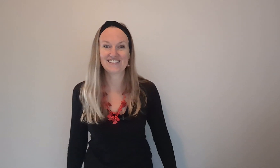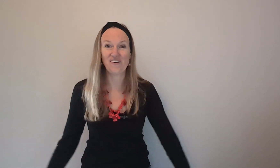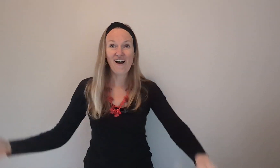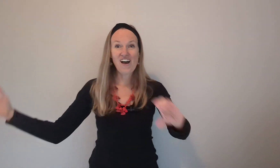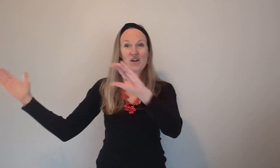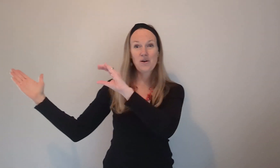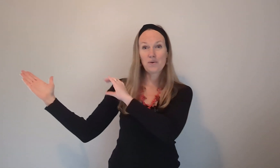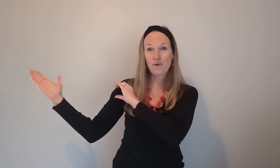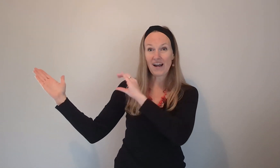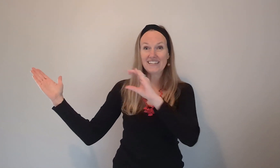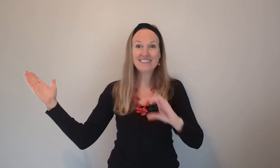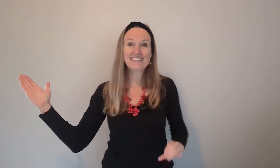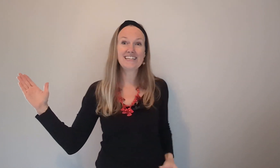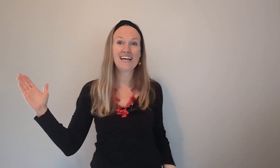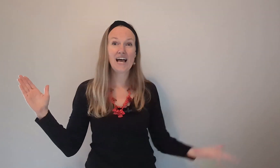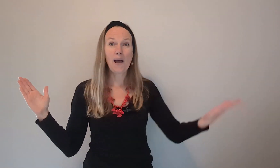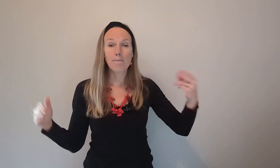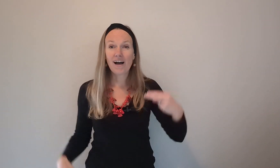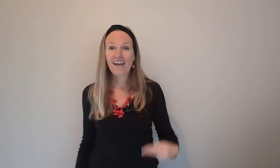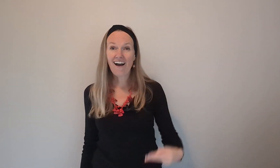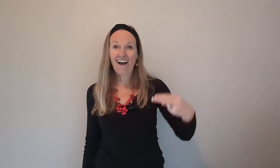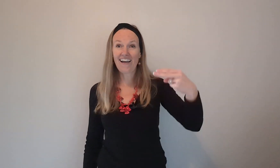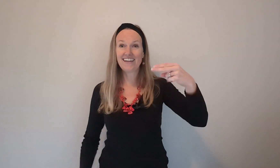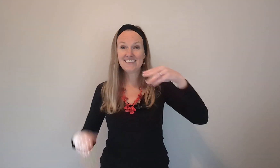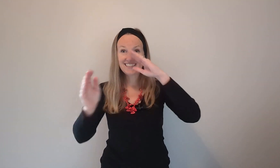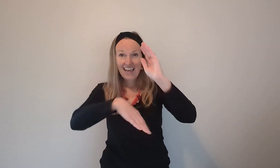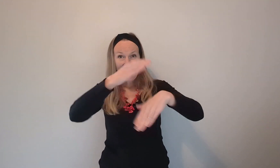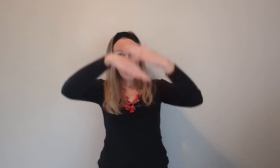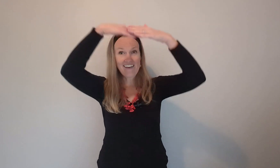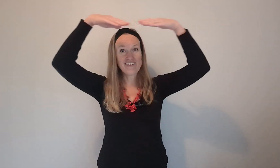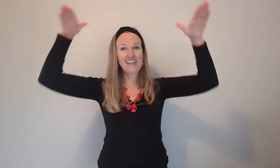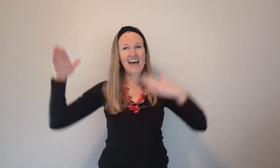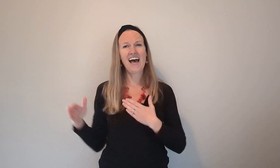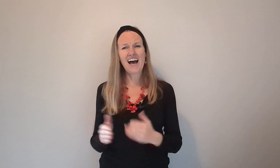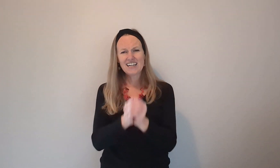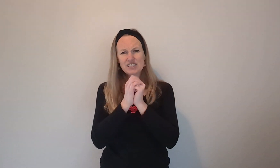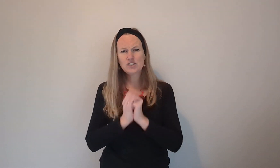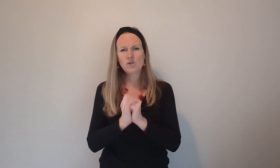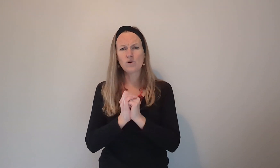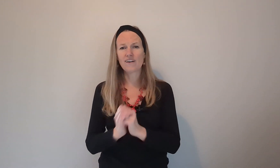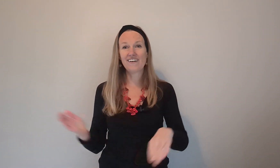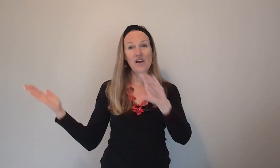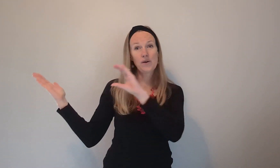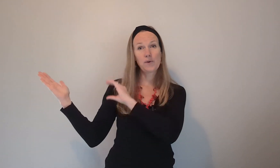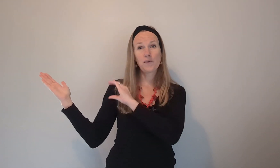so Christ by highest heaven adored,